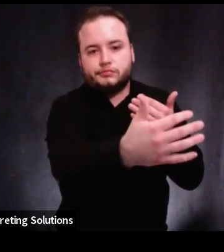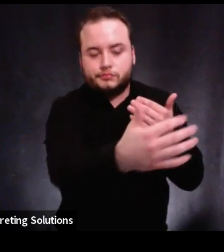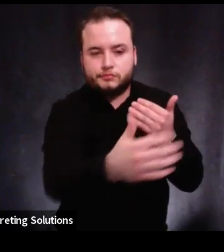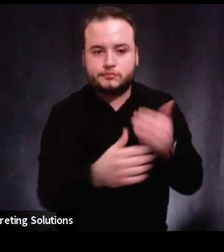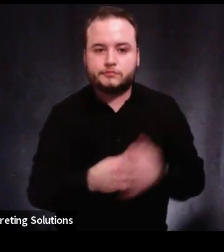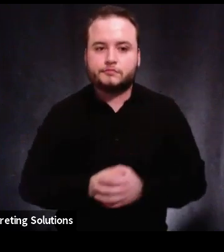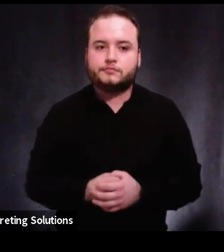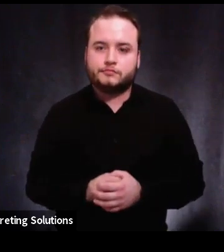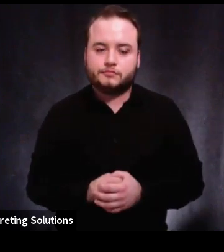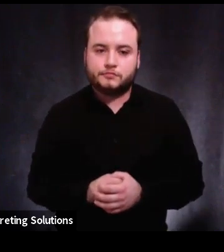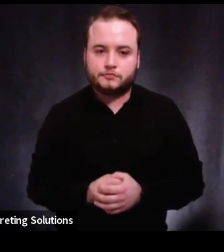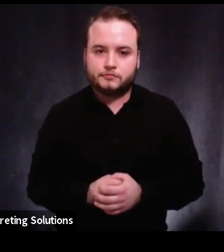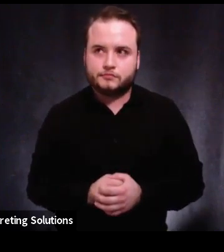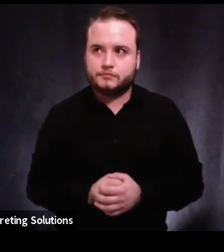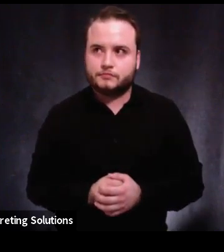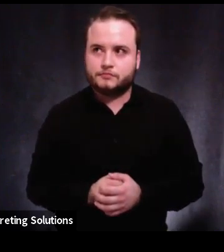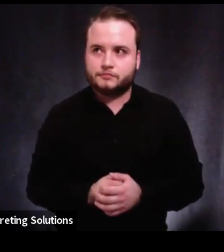Stefan, can you take that?